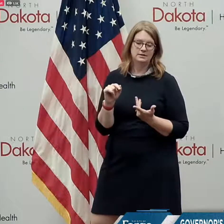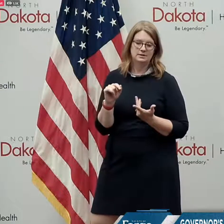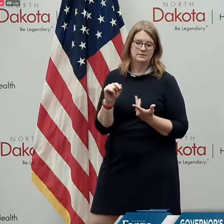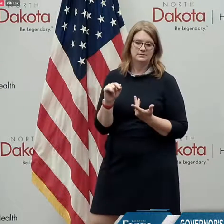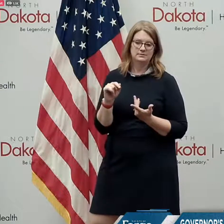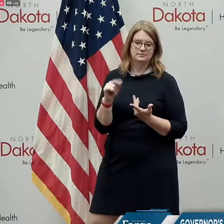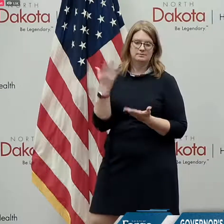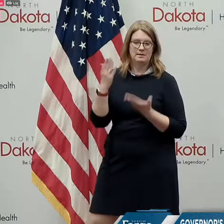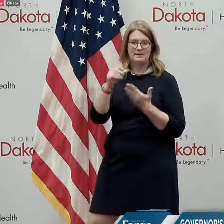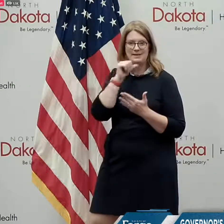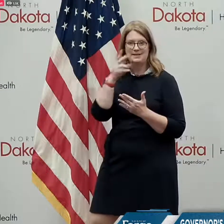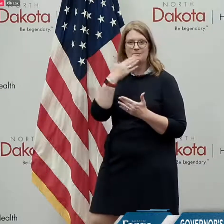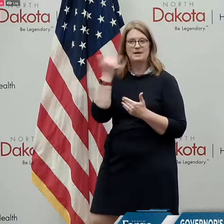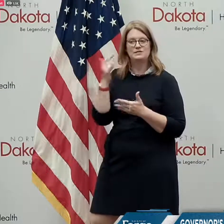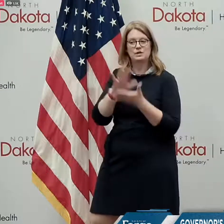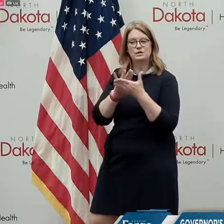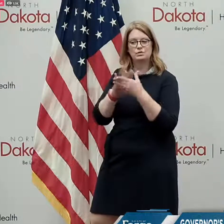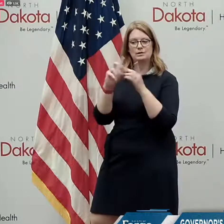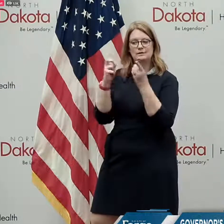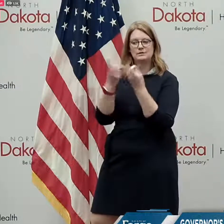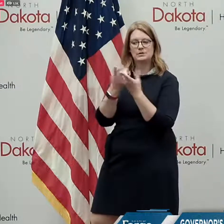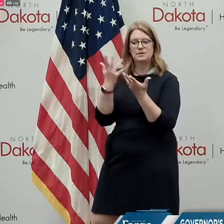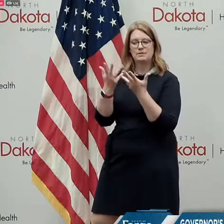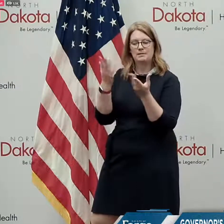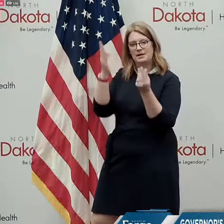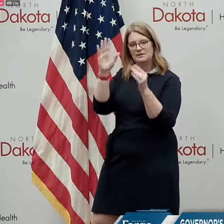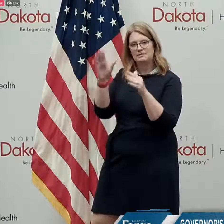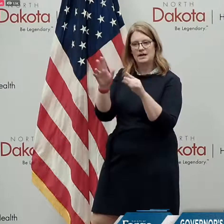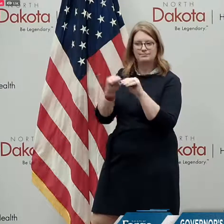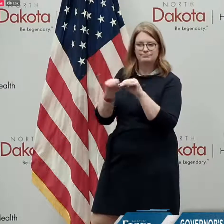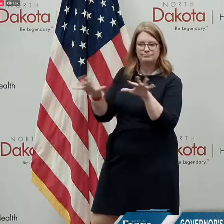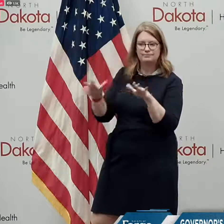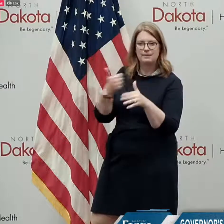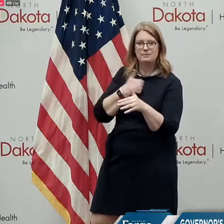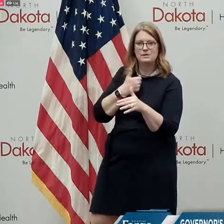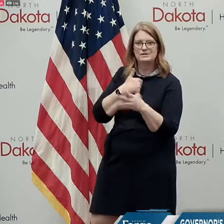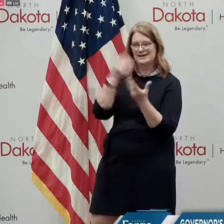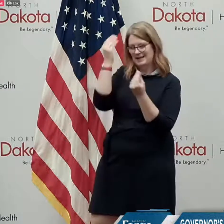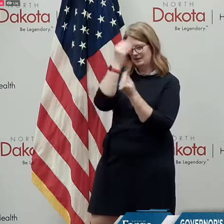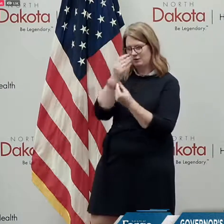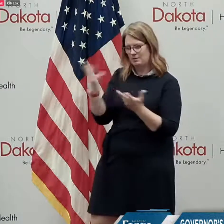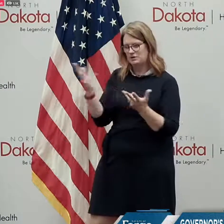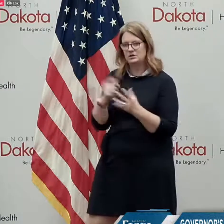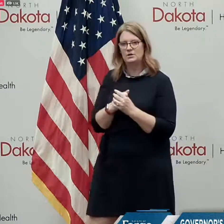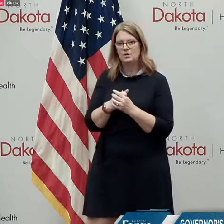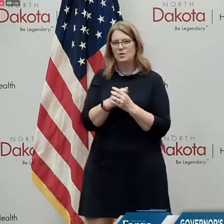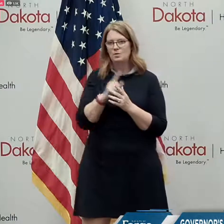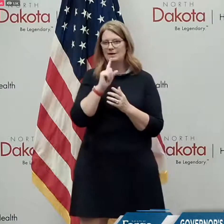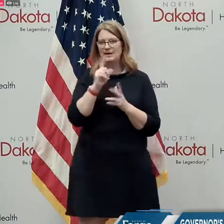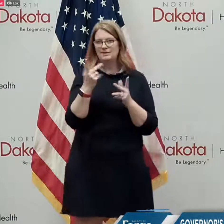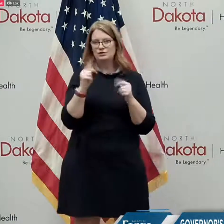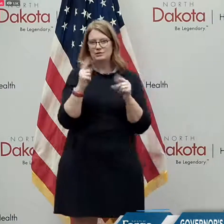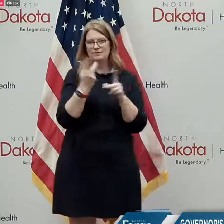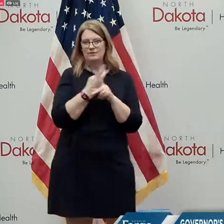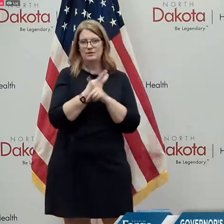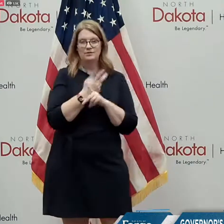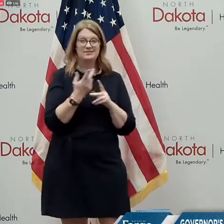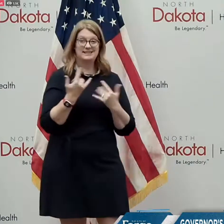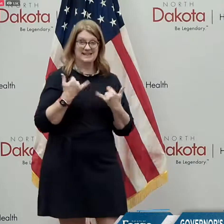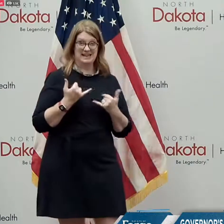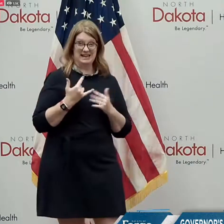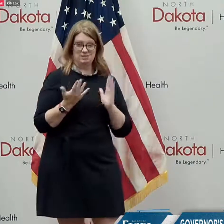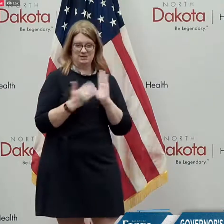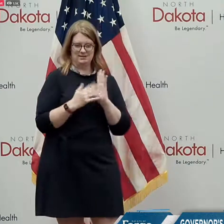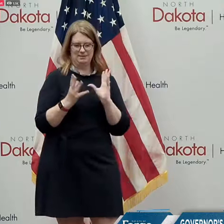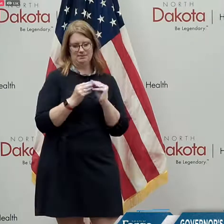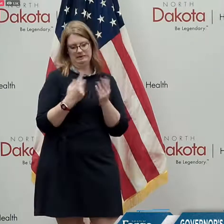operationally effective for the school district, but it might be releasing personal information. So we're going to have to just keep working through this. We had another meeting on it today to